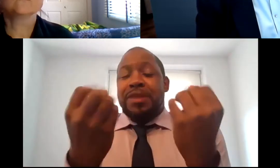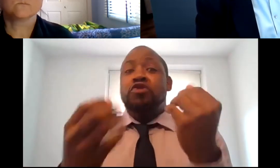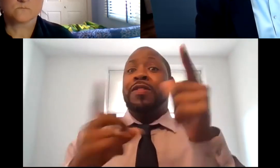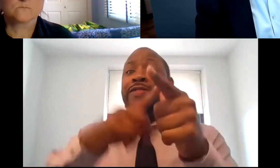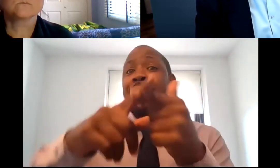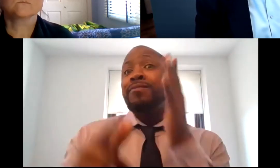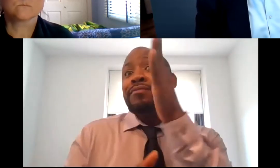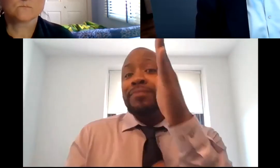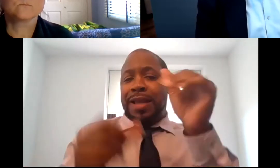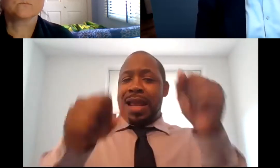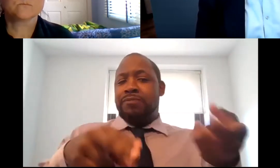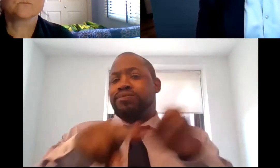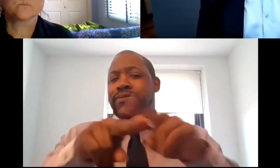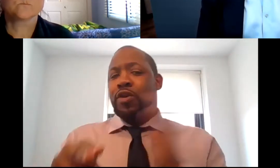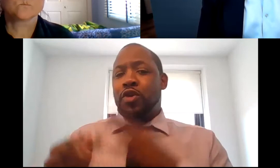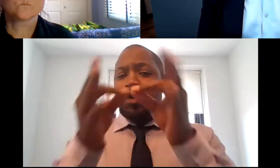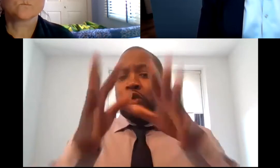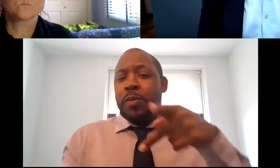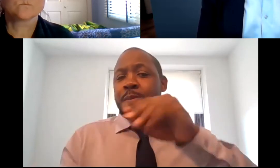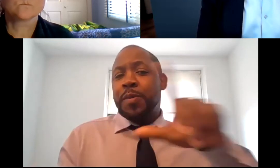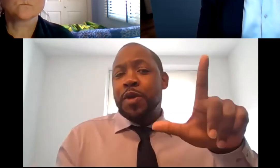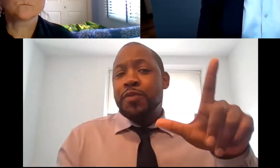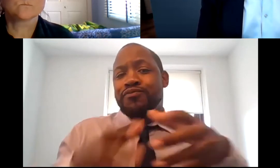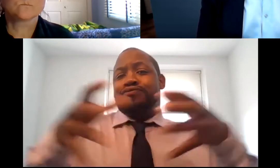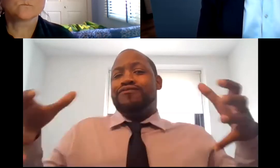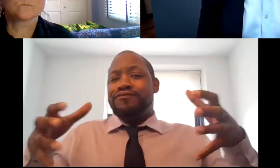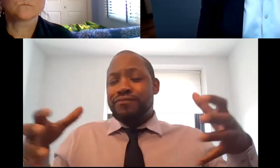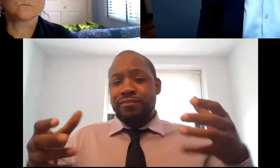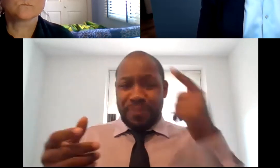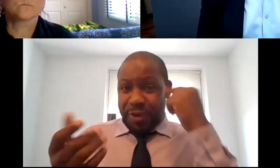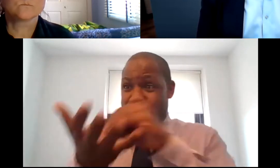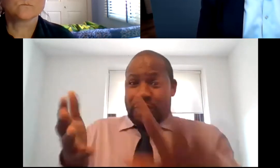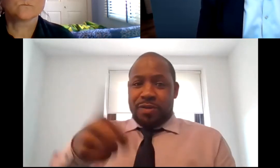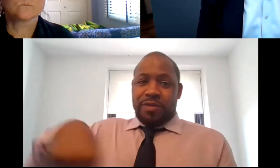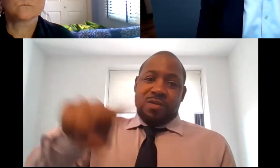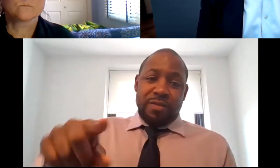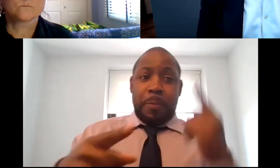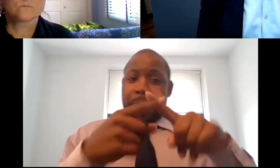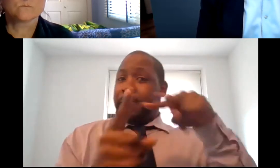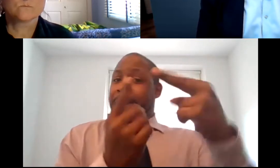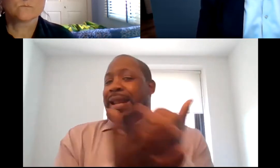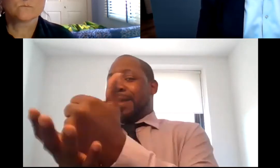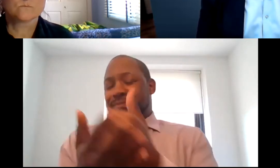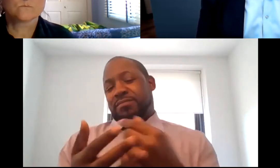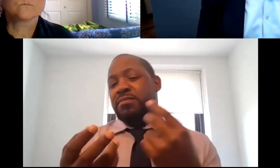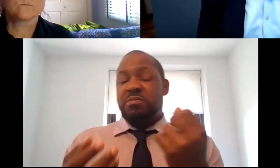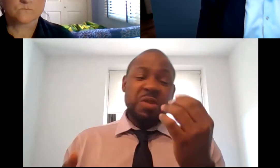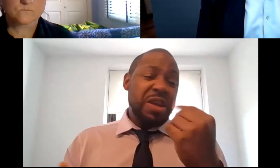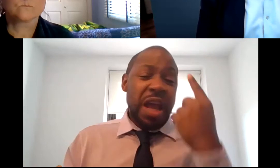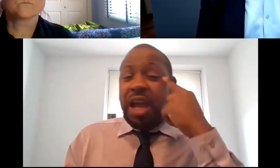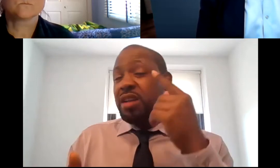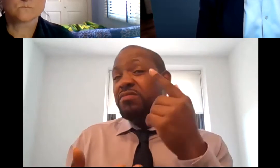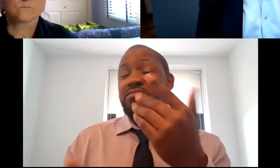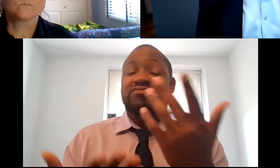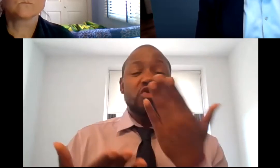upon, completing the course there. And then in the future, we're also trying to build our interpreter pool so